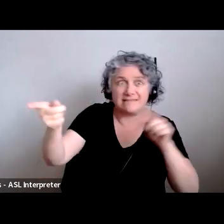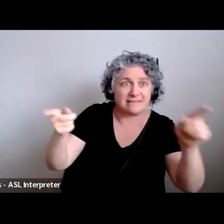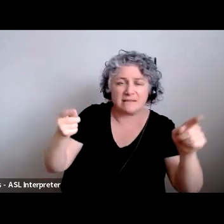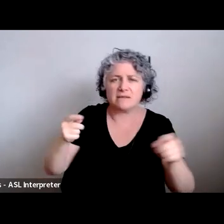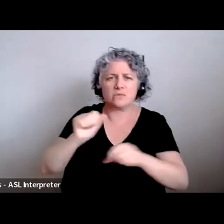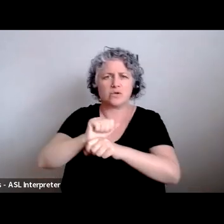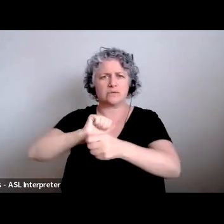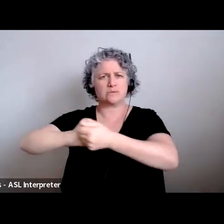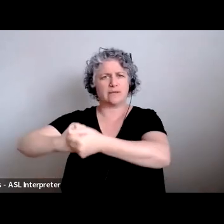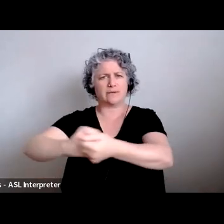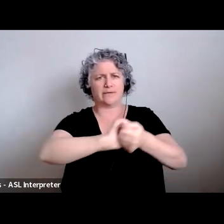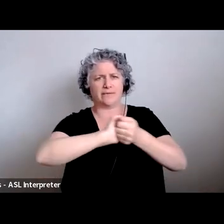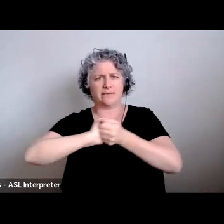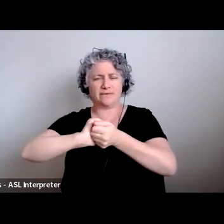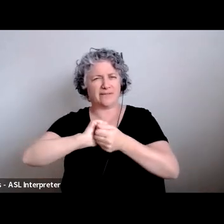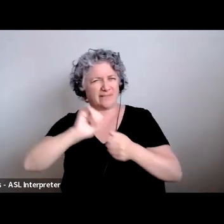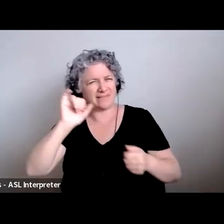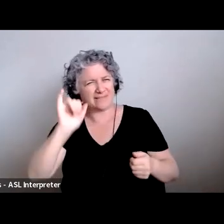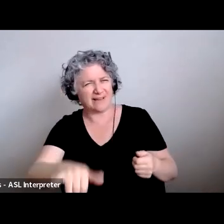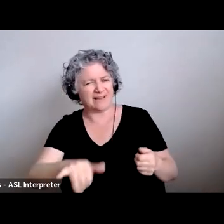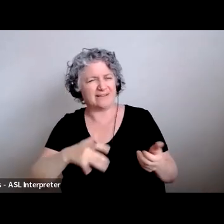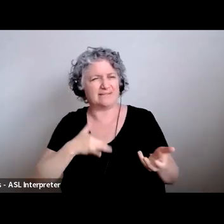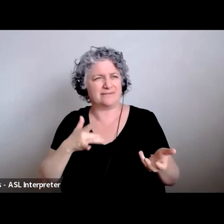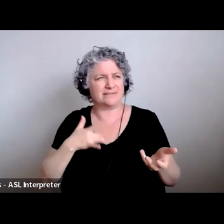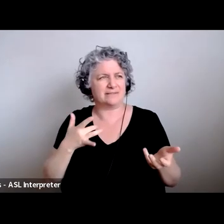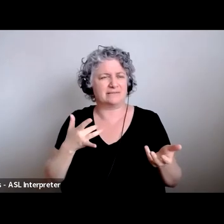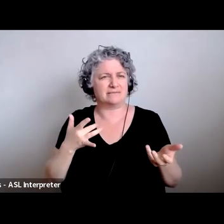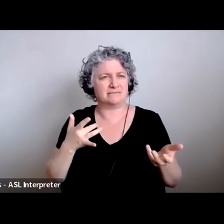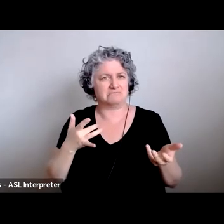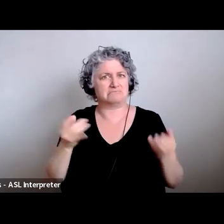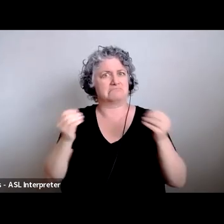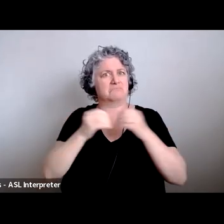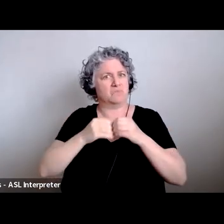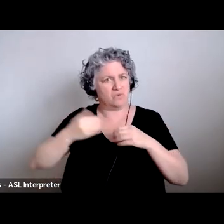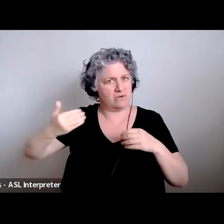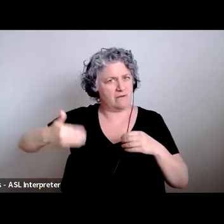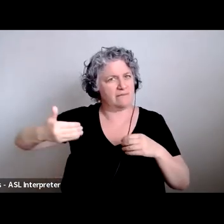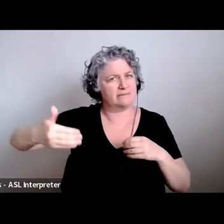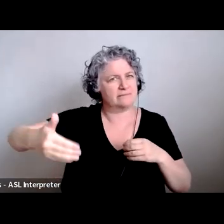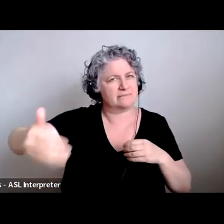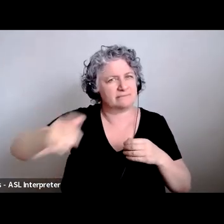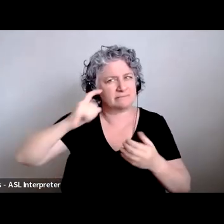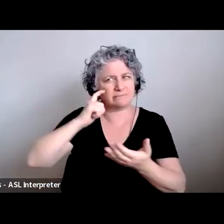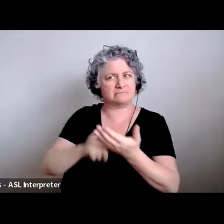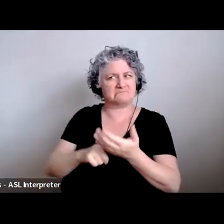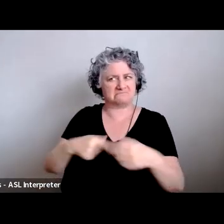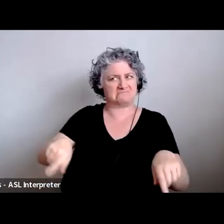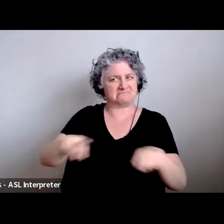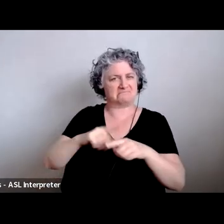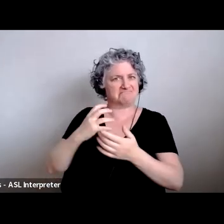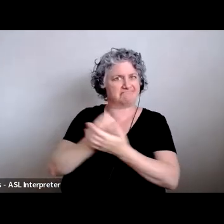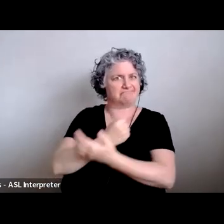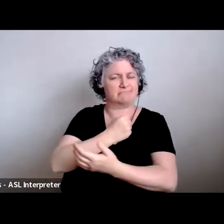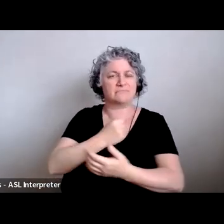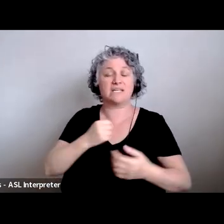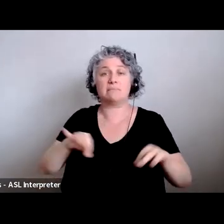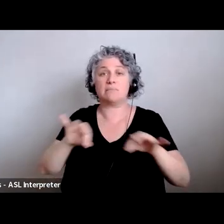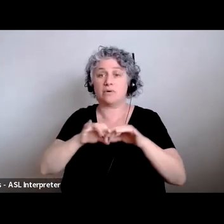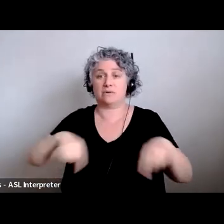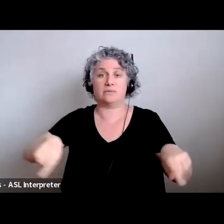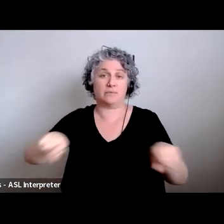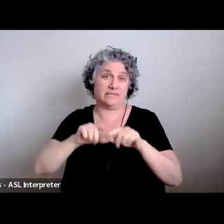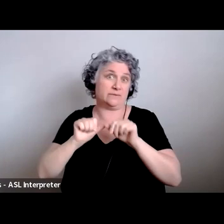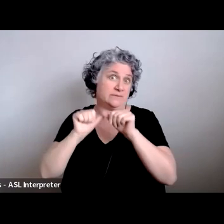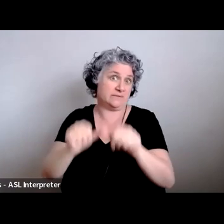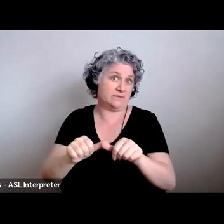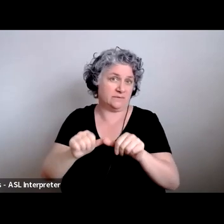that in the landscape, I've seen more happening. And I think that is, it's a really important thing for us all to really continue